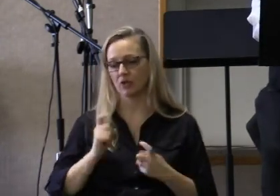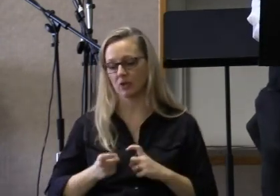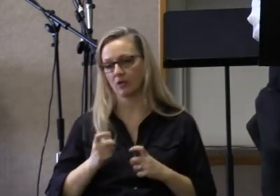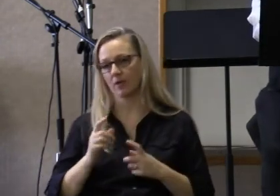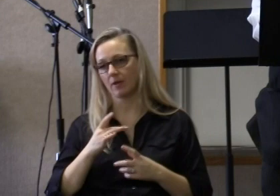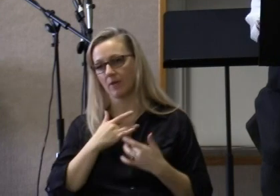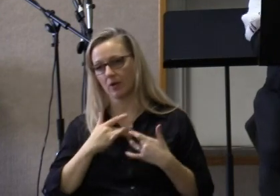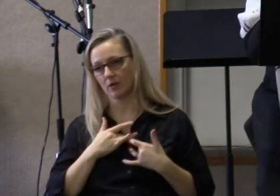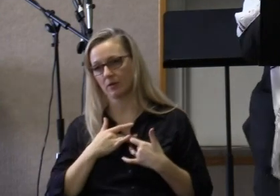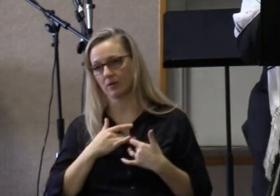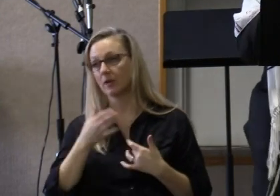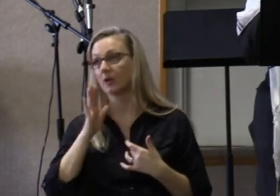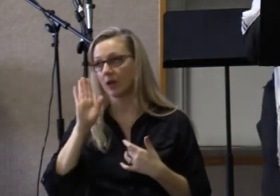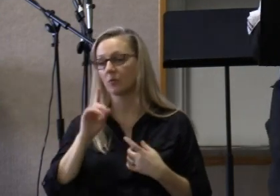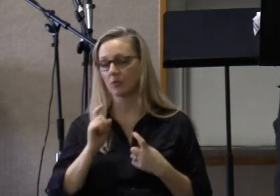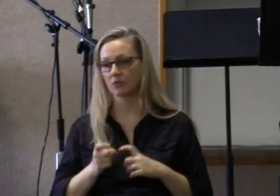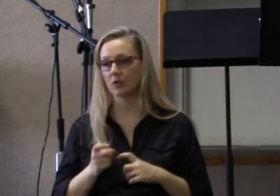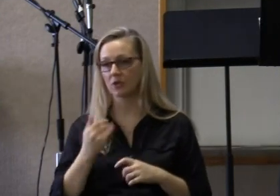heart.